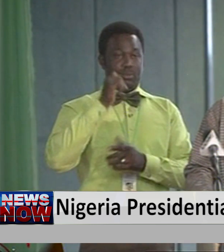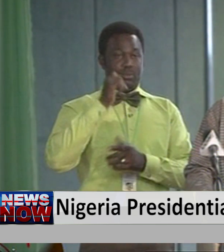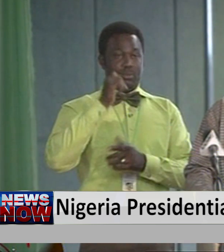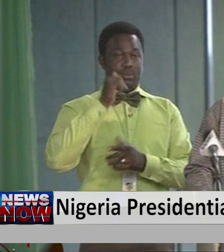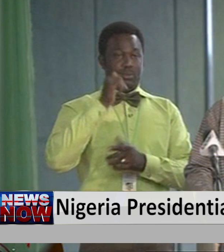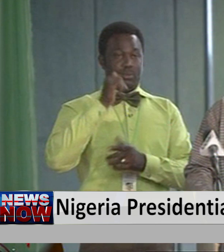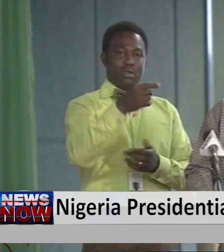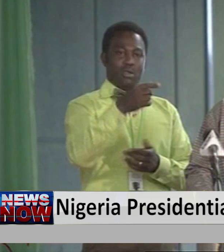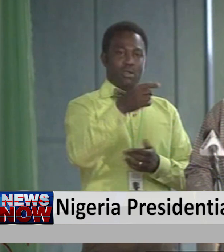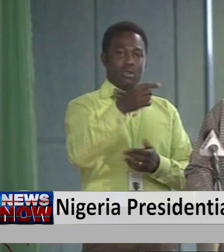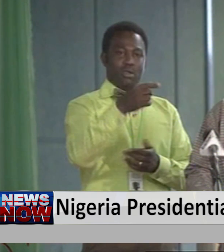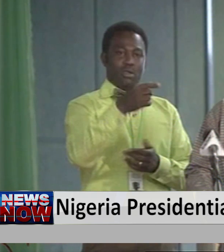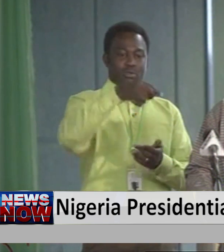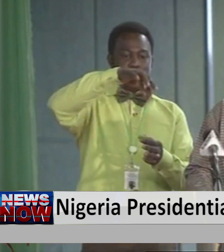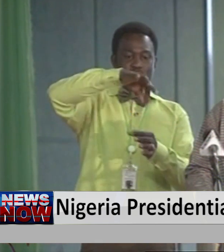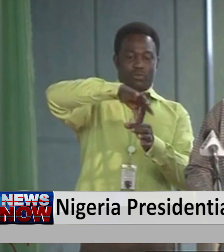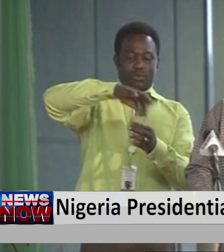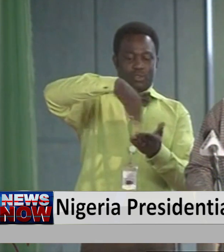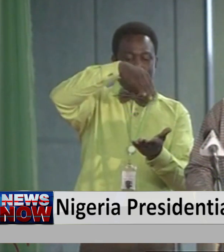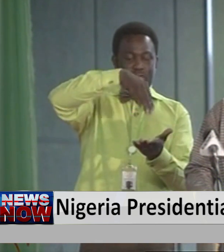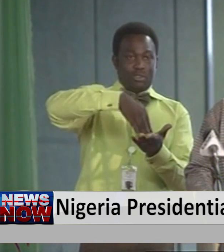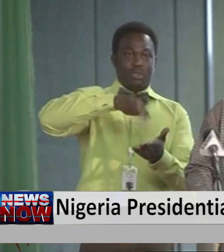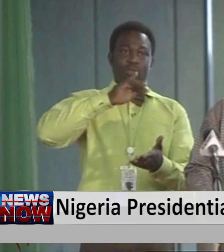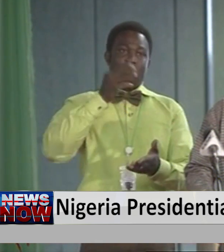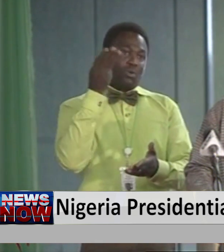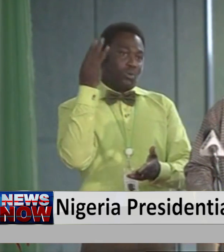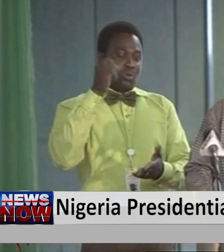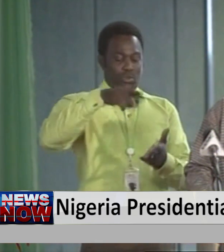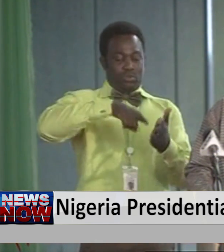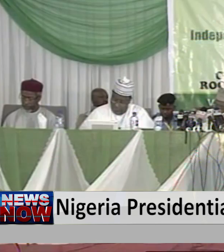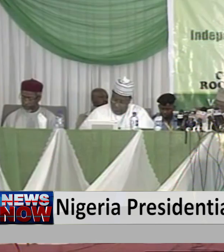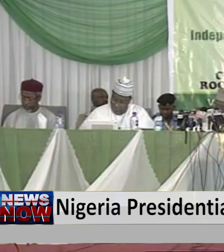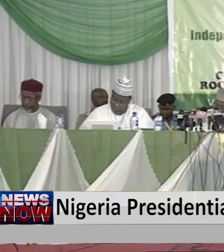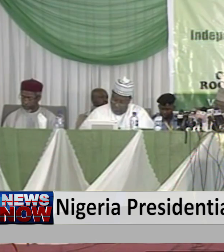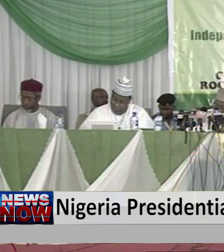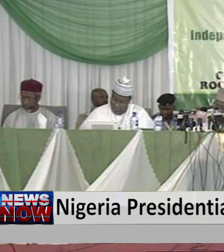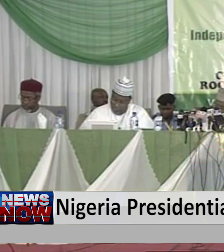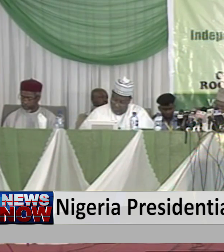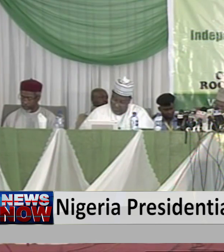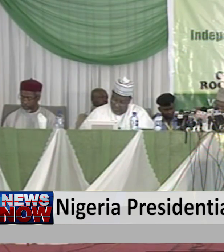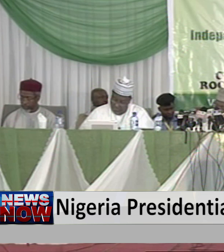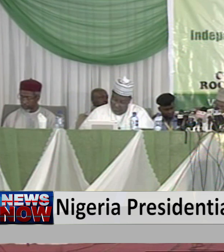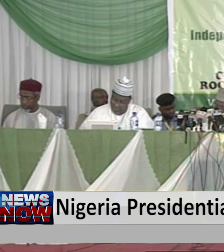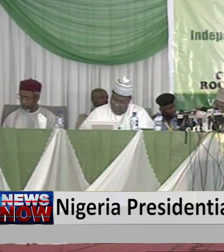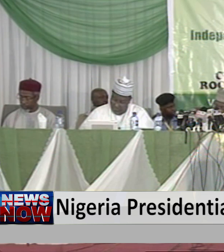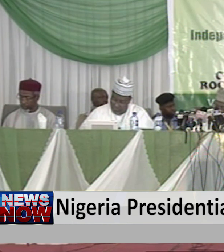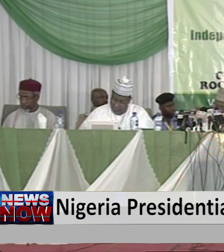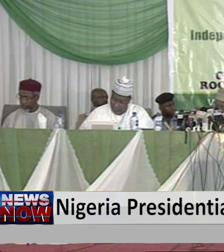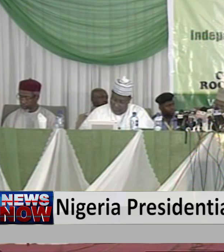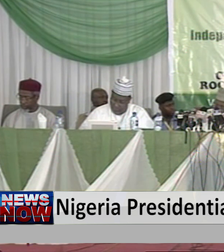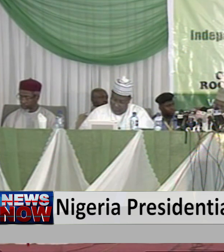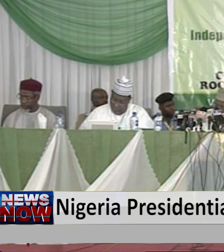where 1 polling unit was cancelled, and that polling unit had